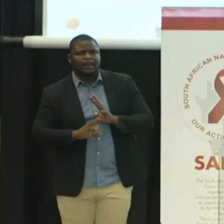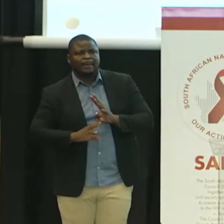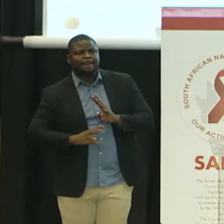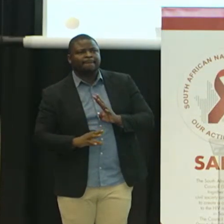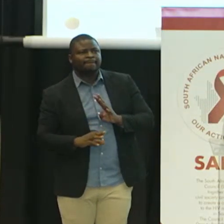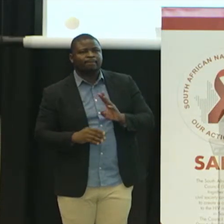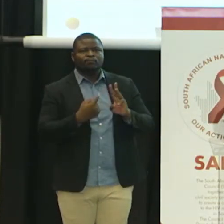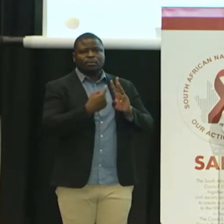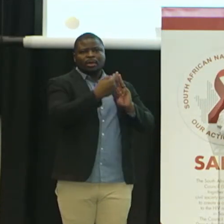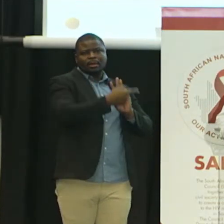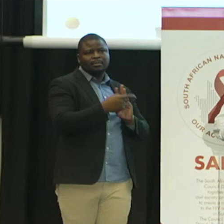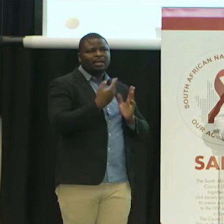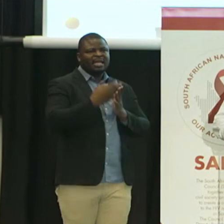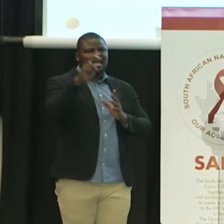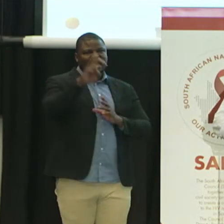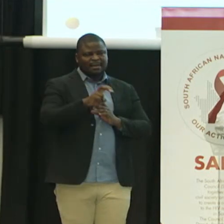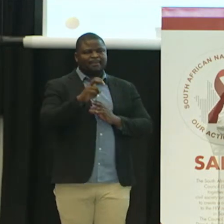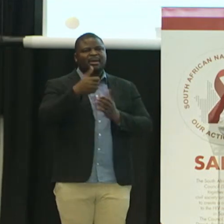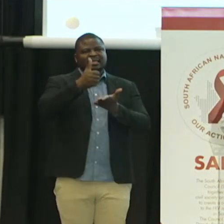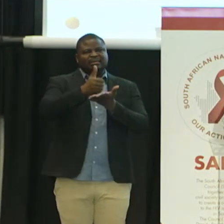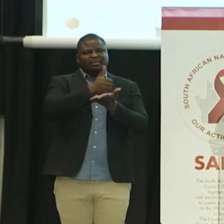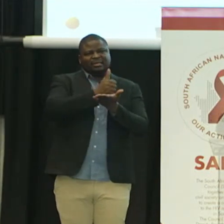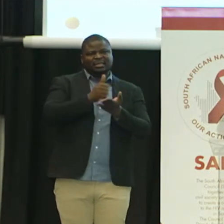wait your turn.